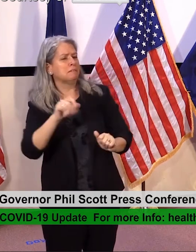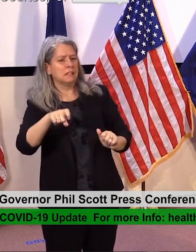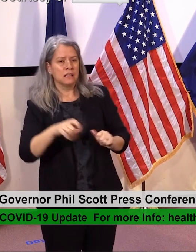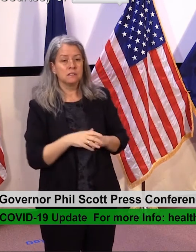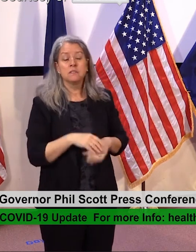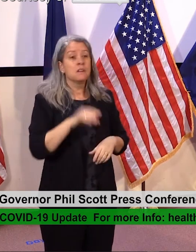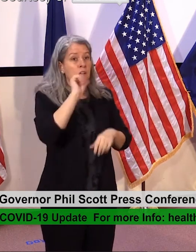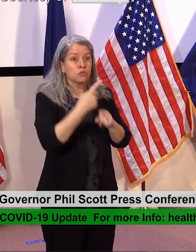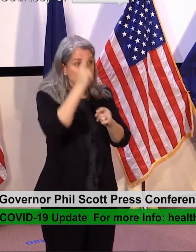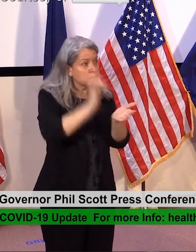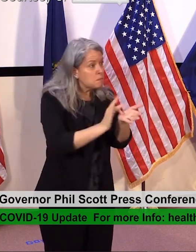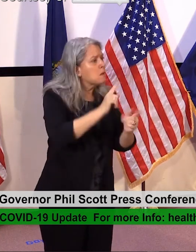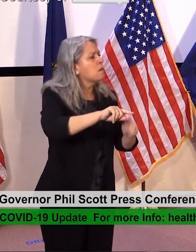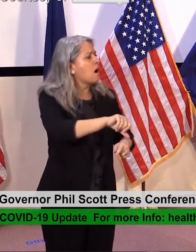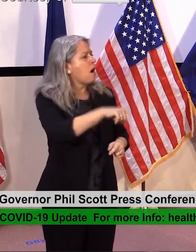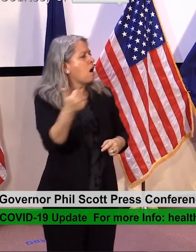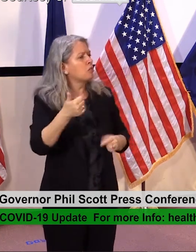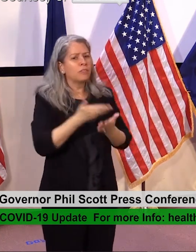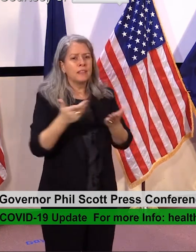volunteer opportunities on this website.